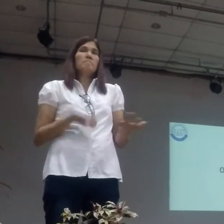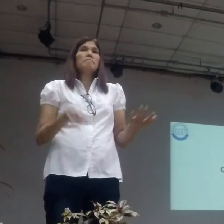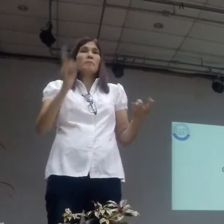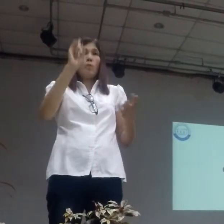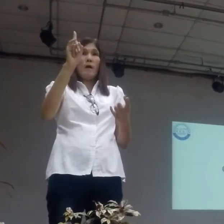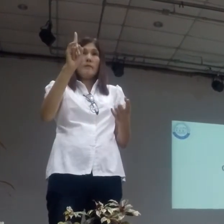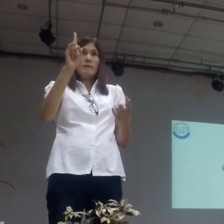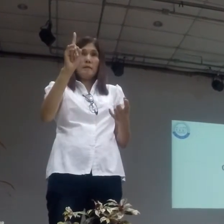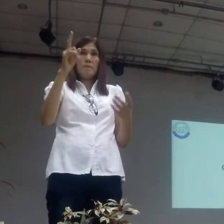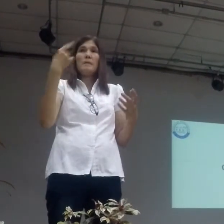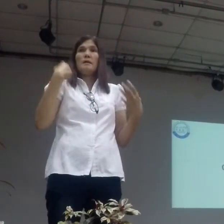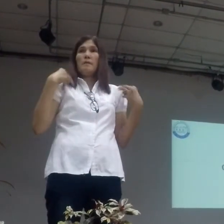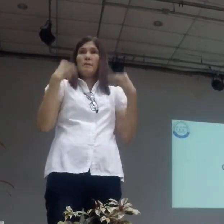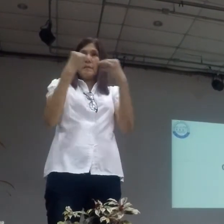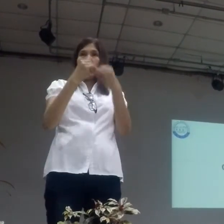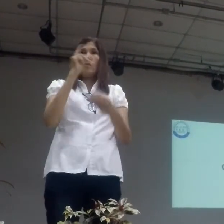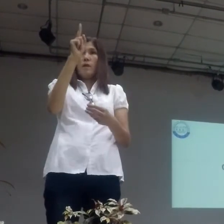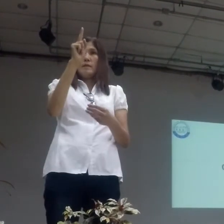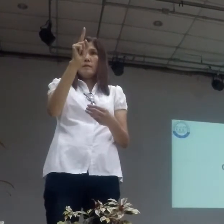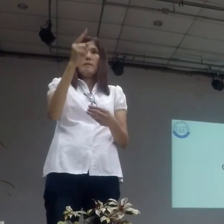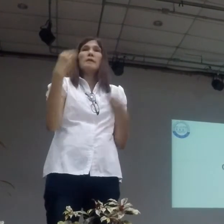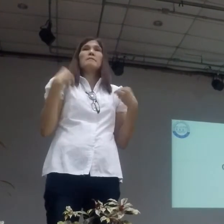member. Okay?